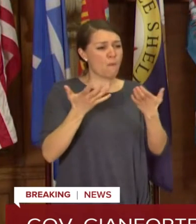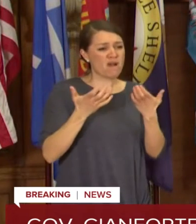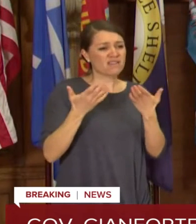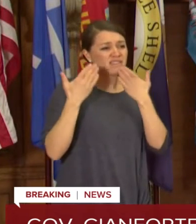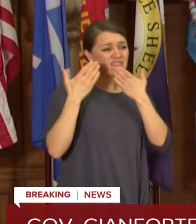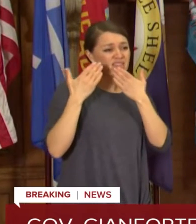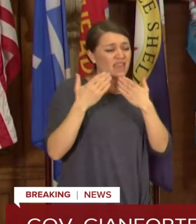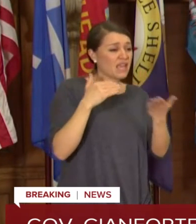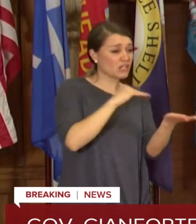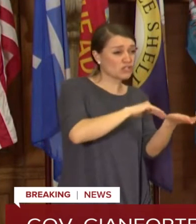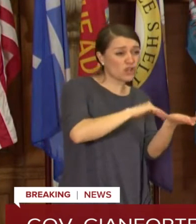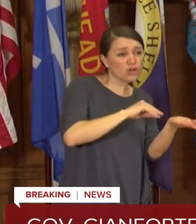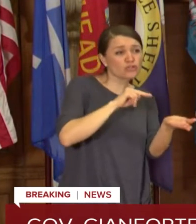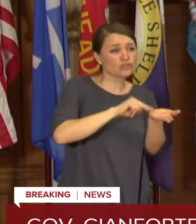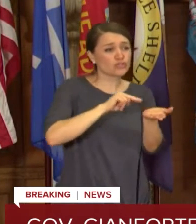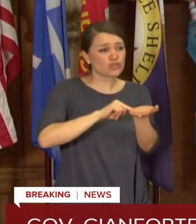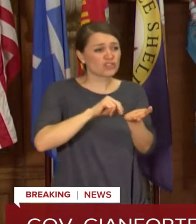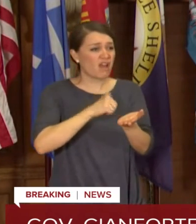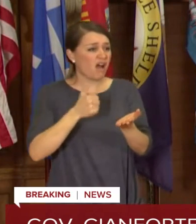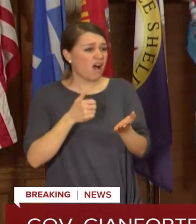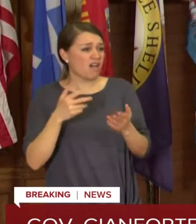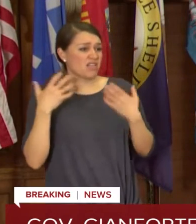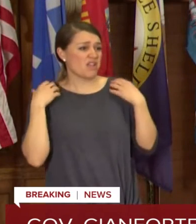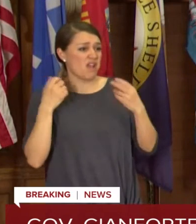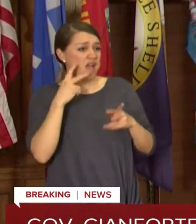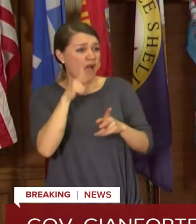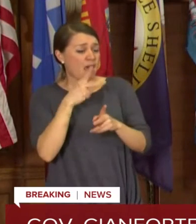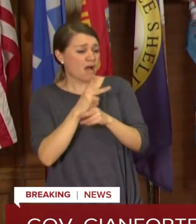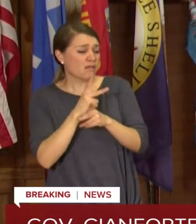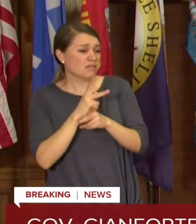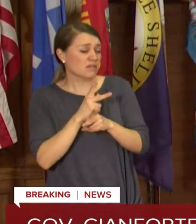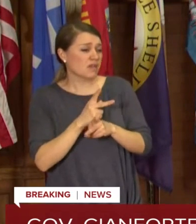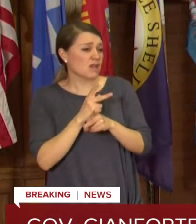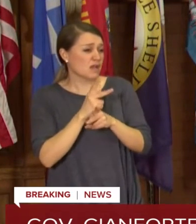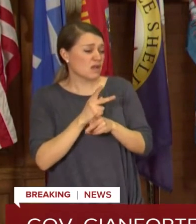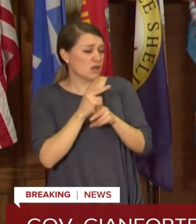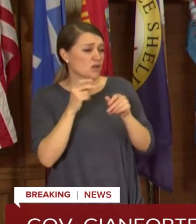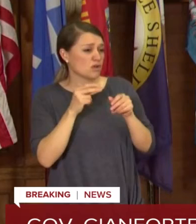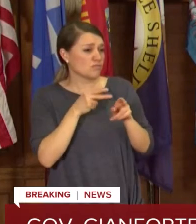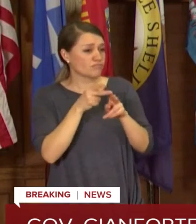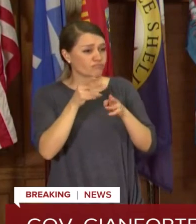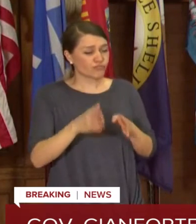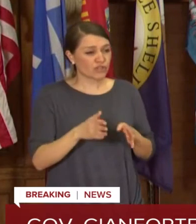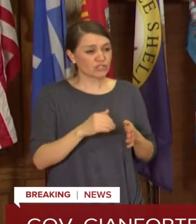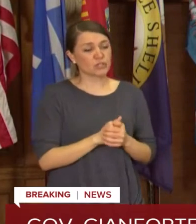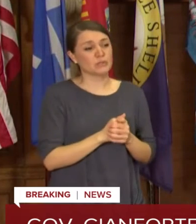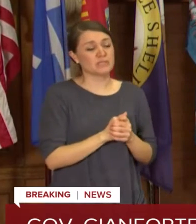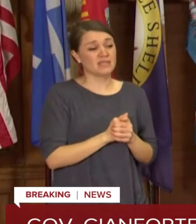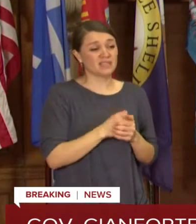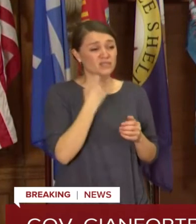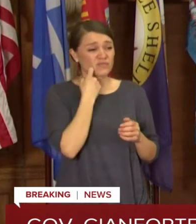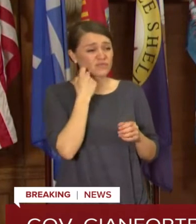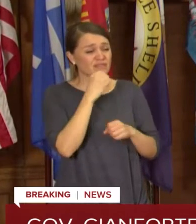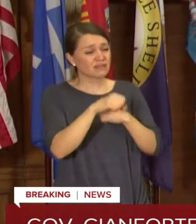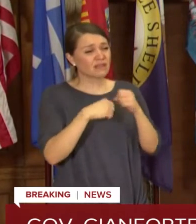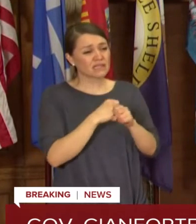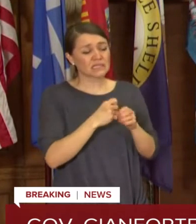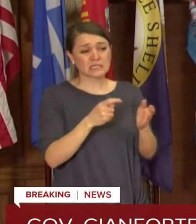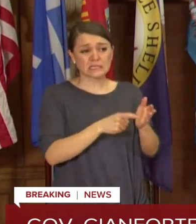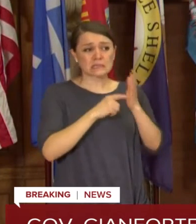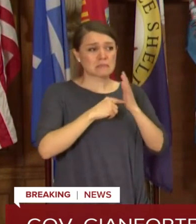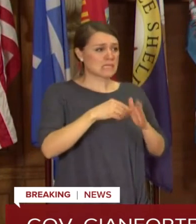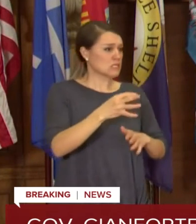doctors, nurses, and healthcare professionals. This past year has demanded your expertise,